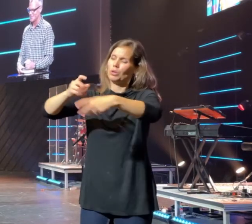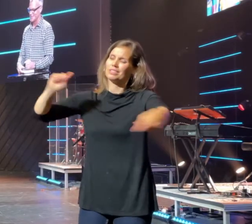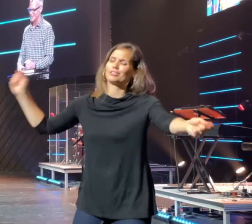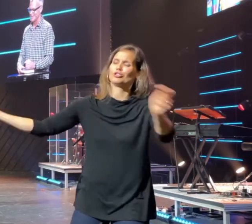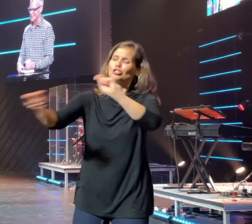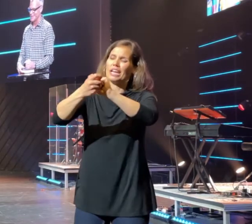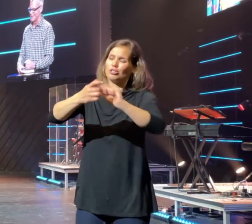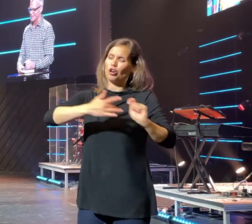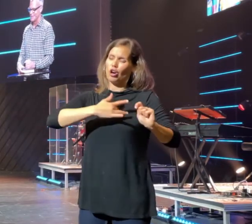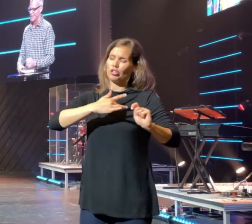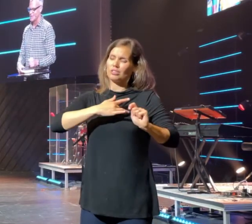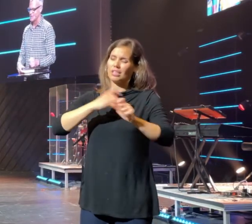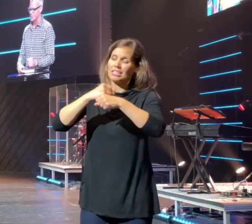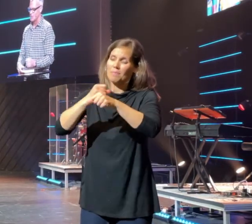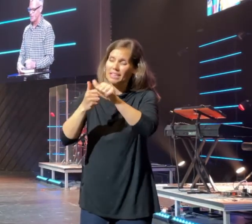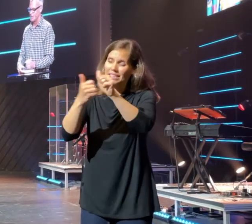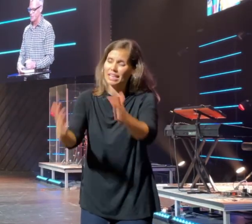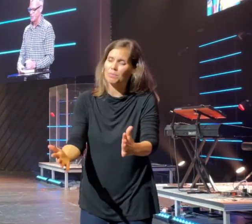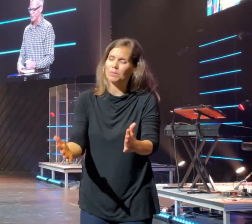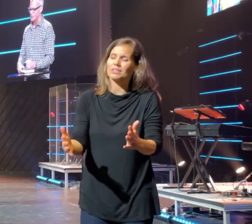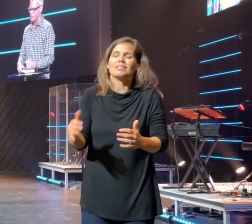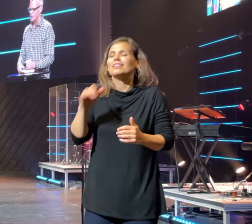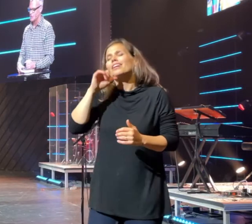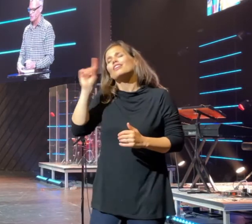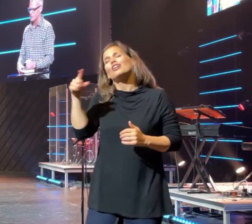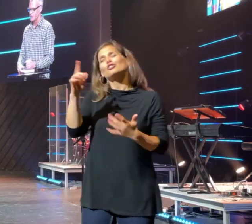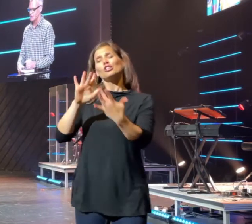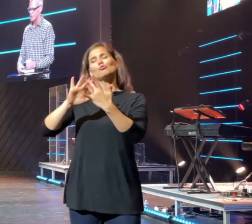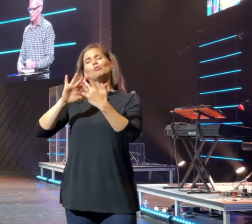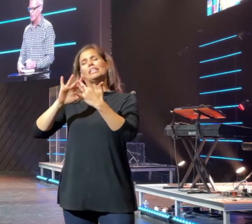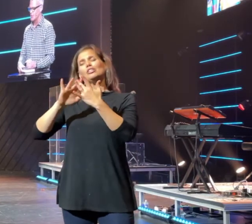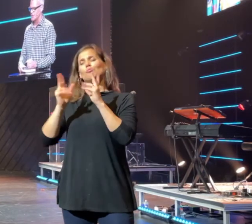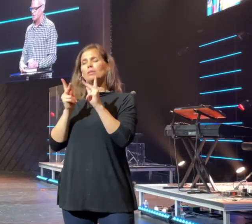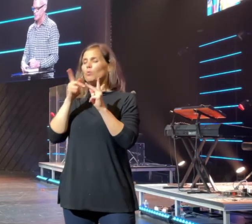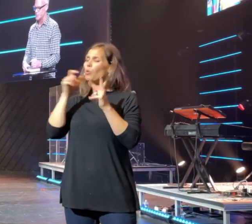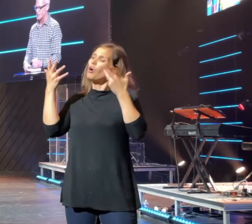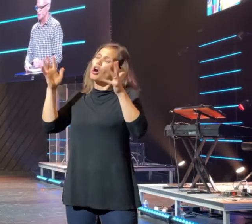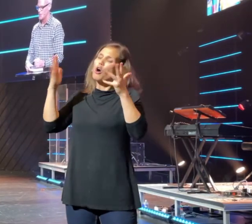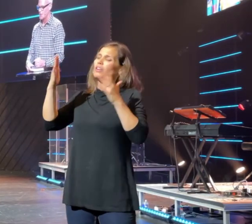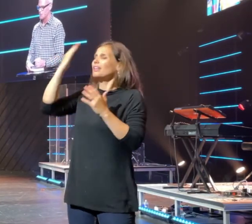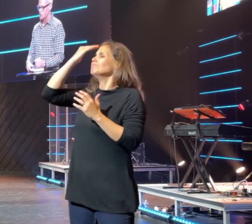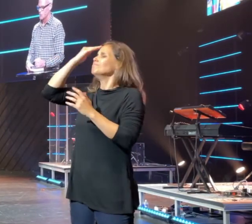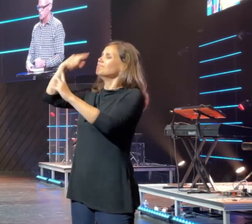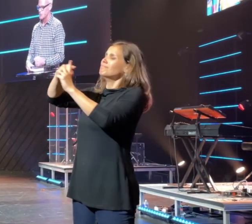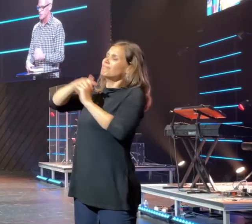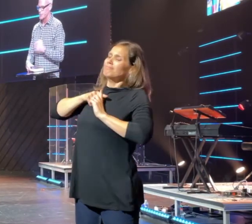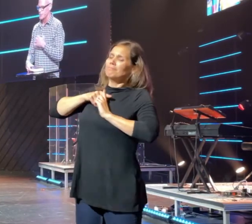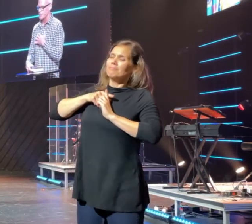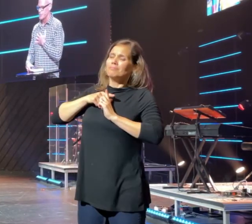disciples, and not simply to reach the already converted.